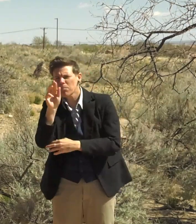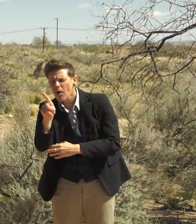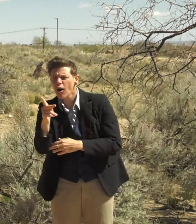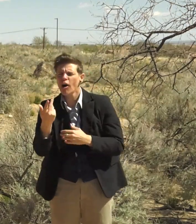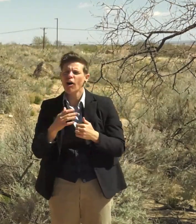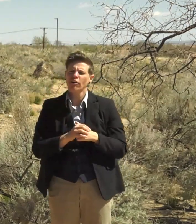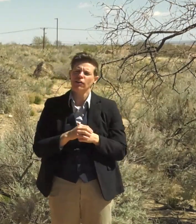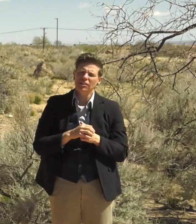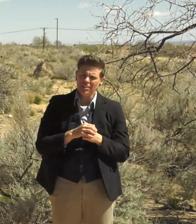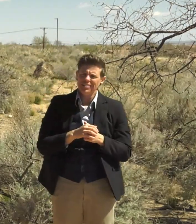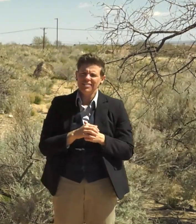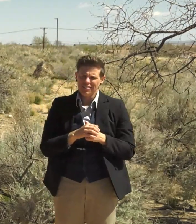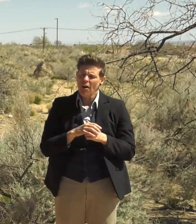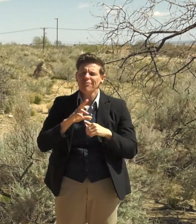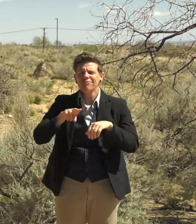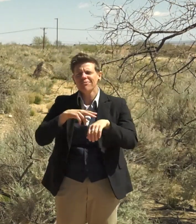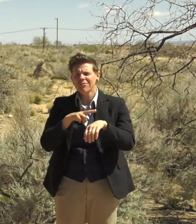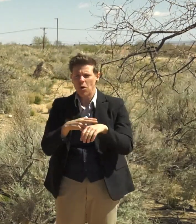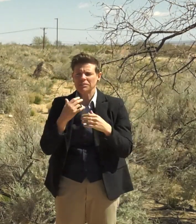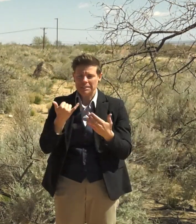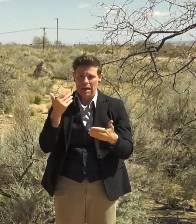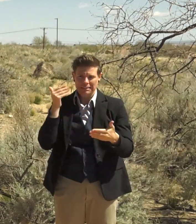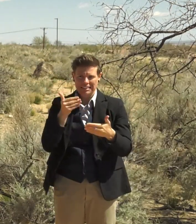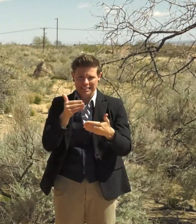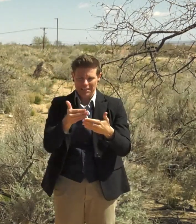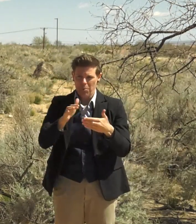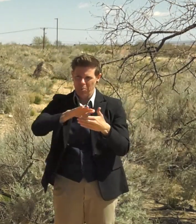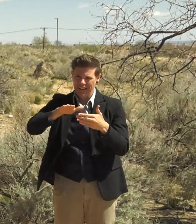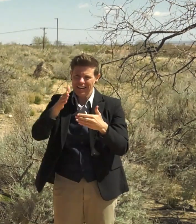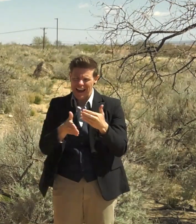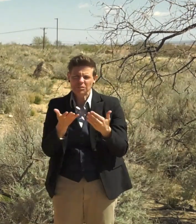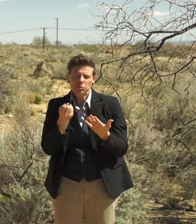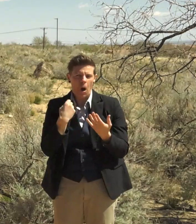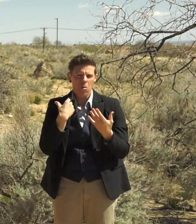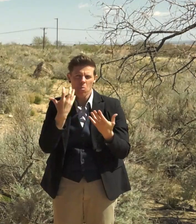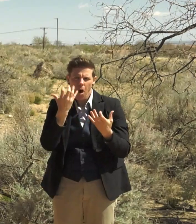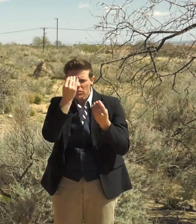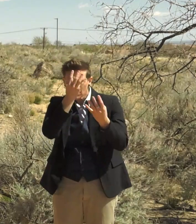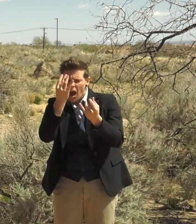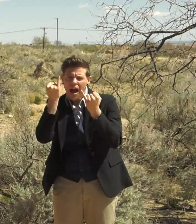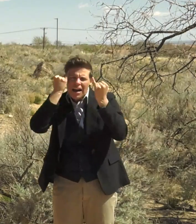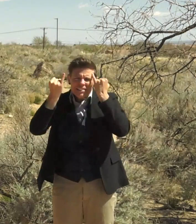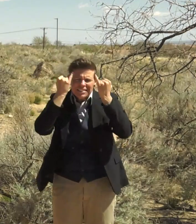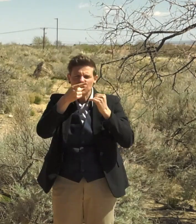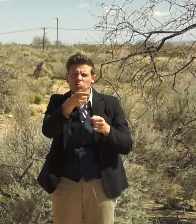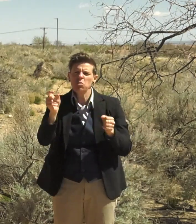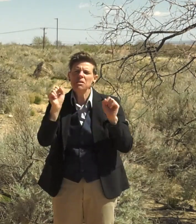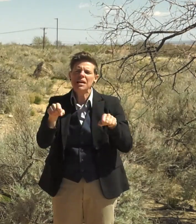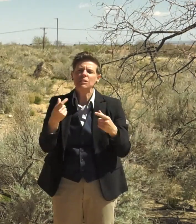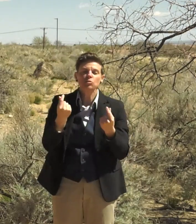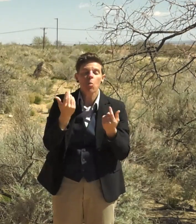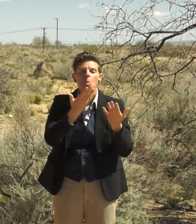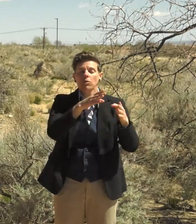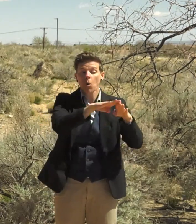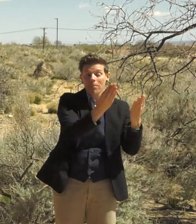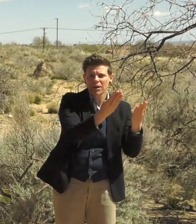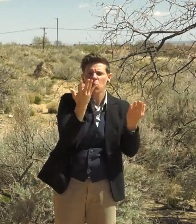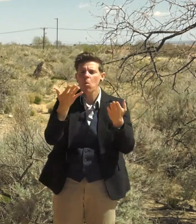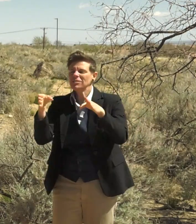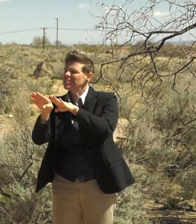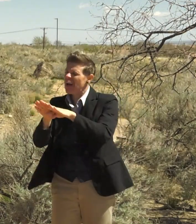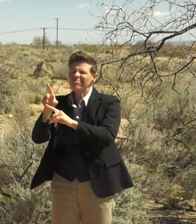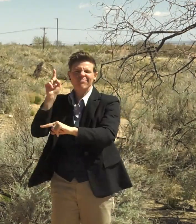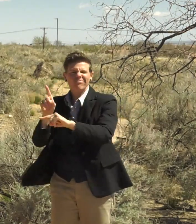as we go into the weekend, we just want to let folks know kind of tips, tricks, what's open, what's not, and most importantly, how to conduct